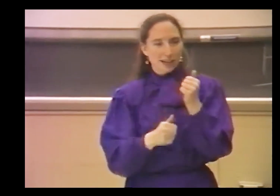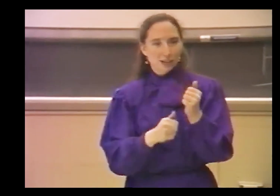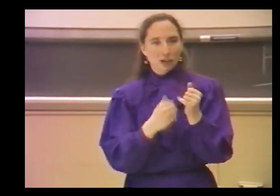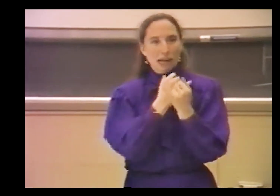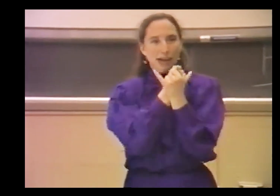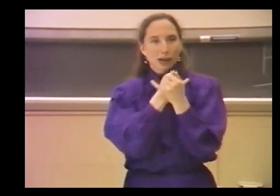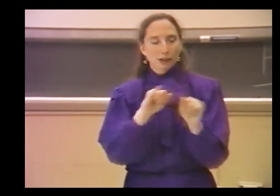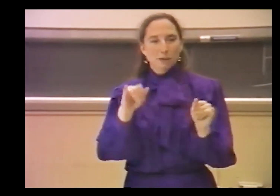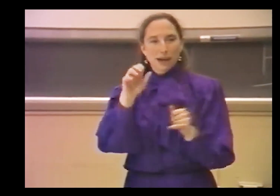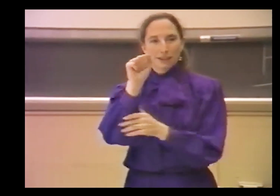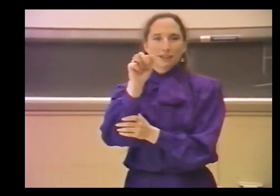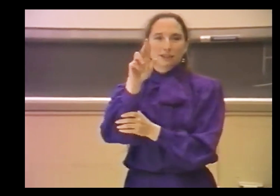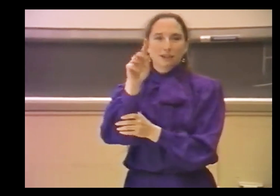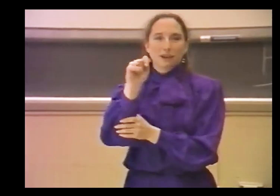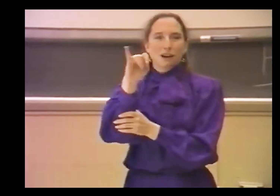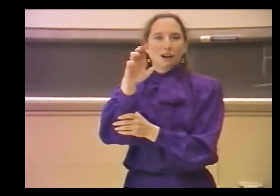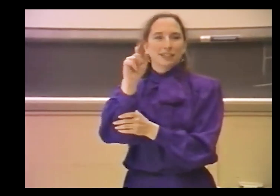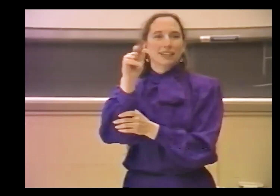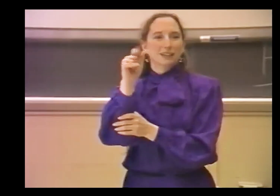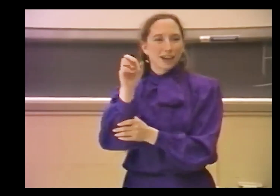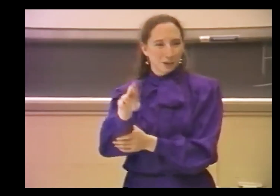each independent articulator.